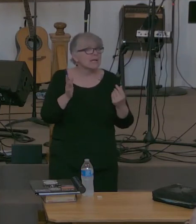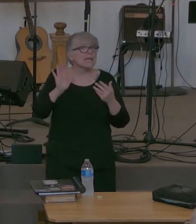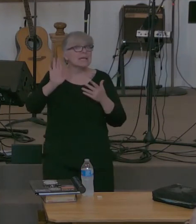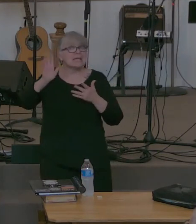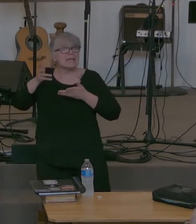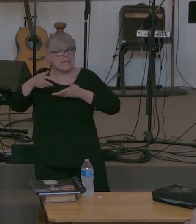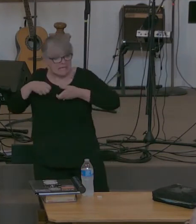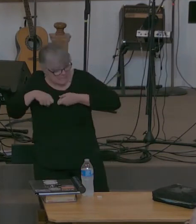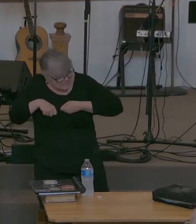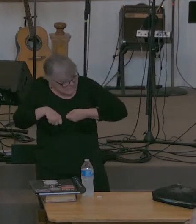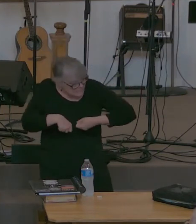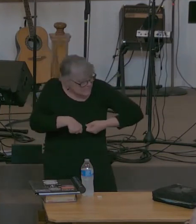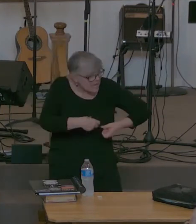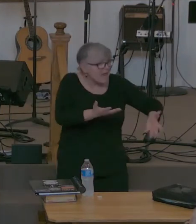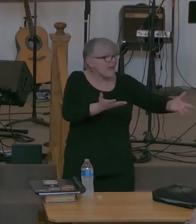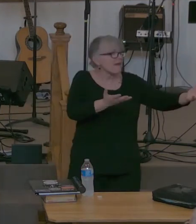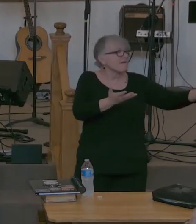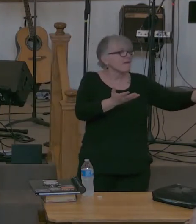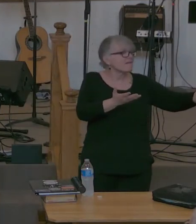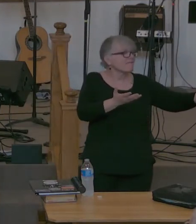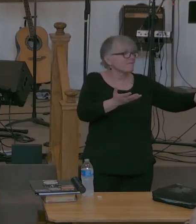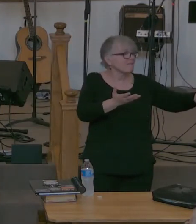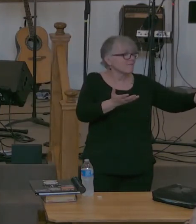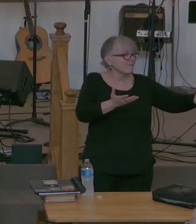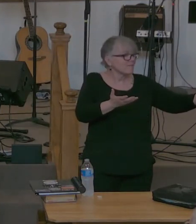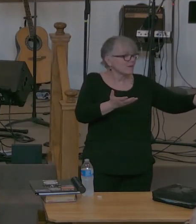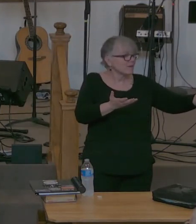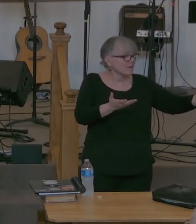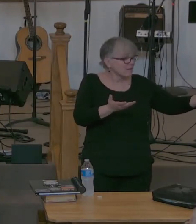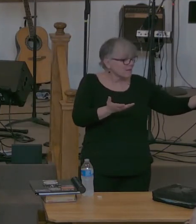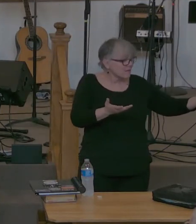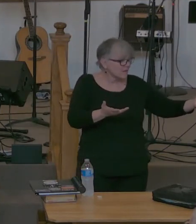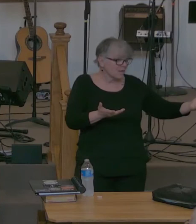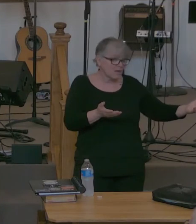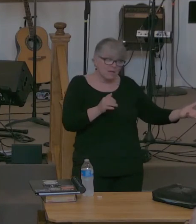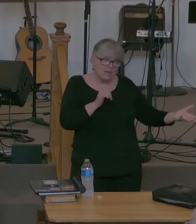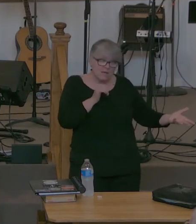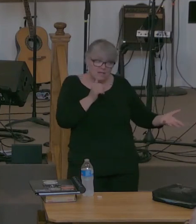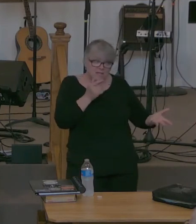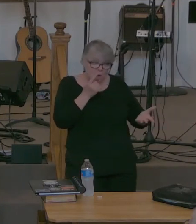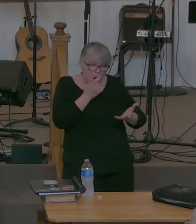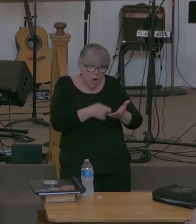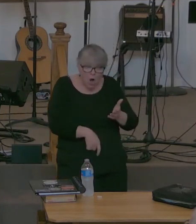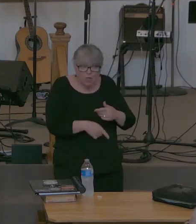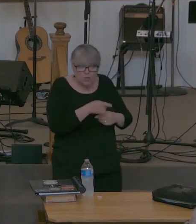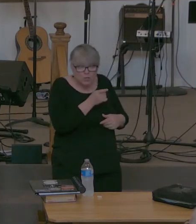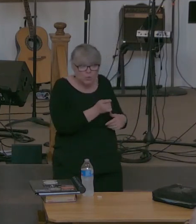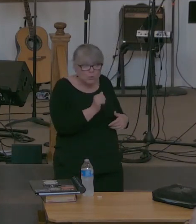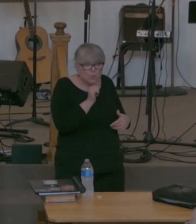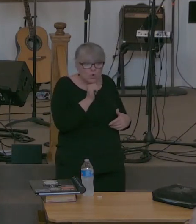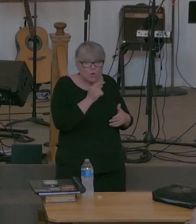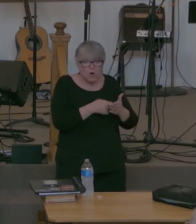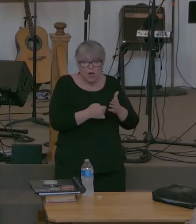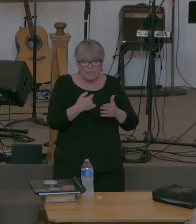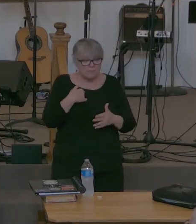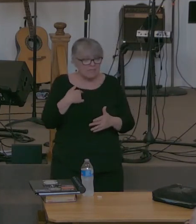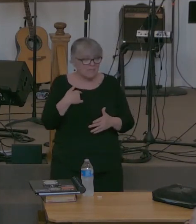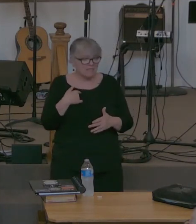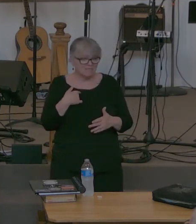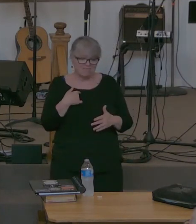gave. He gave. And it didn't cost you or me a